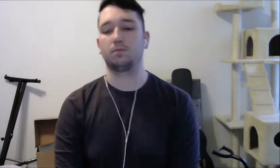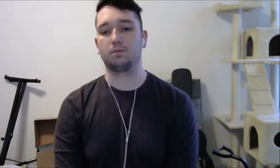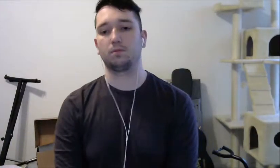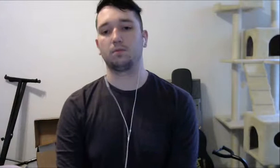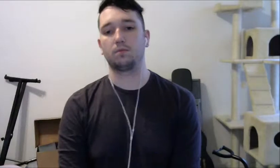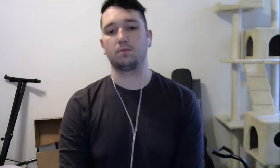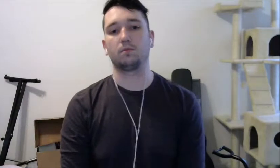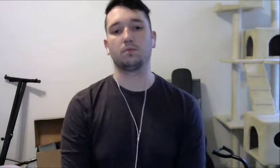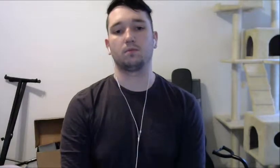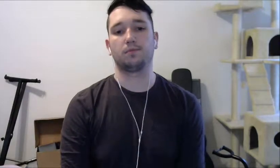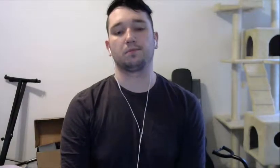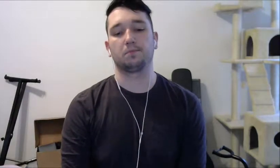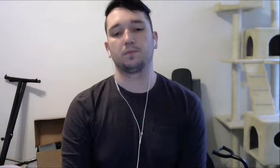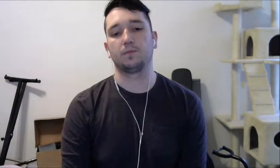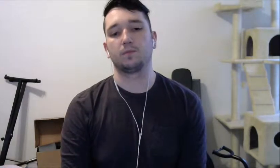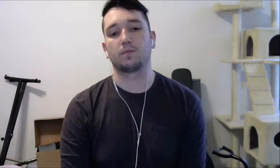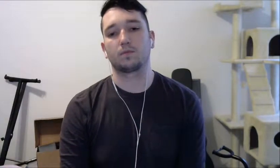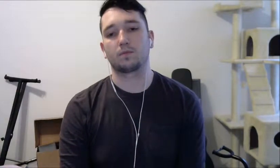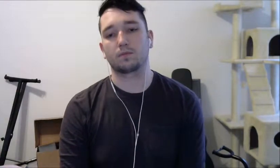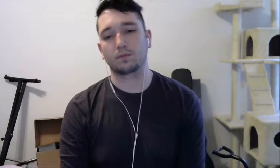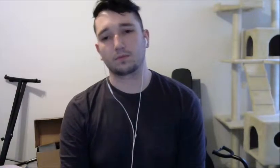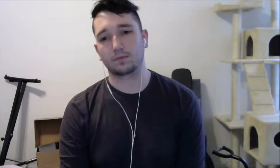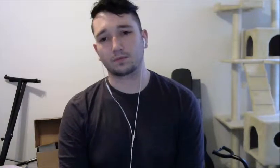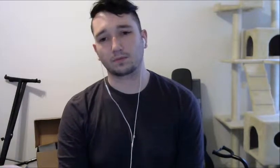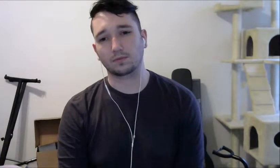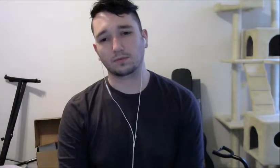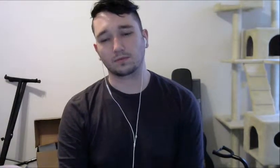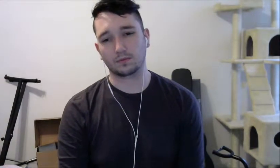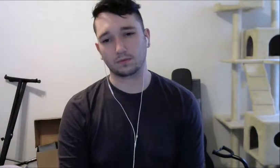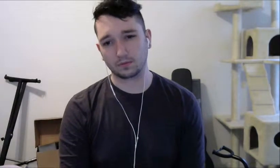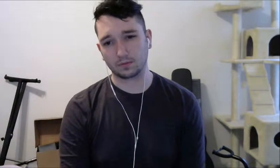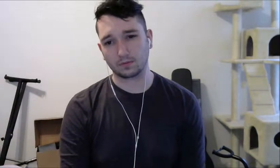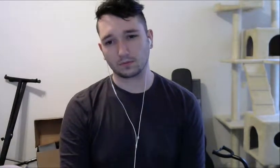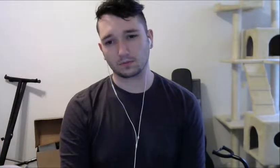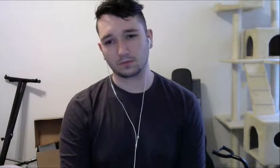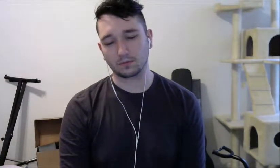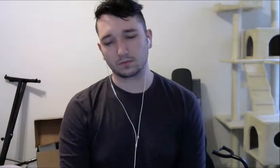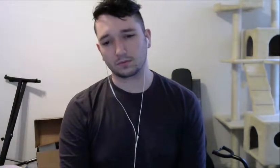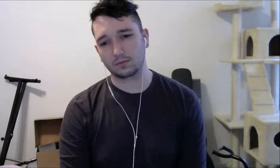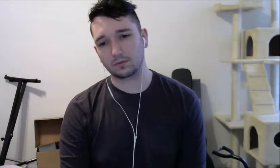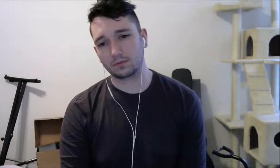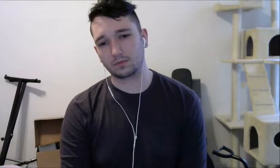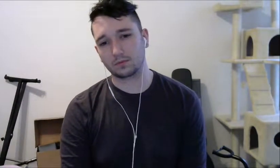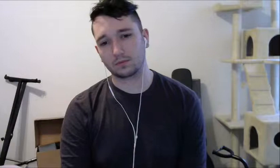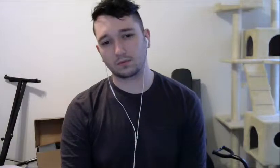The reasons were both due to market forces and government policy.